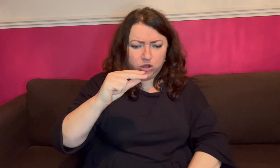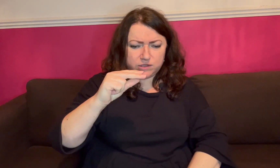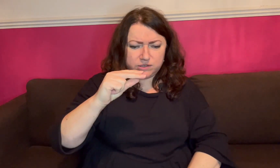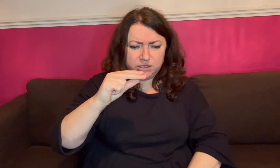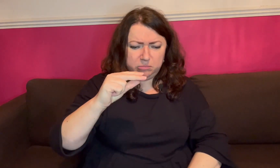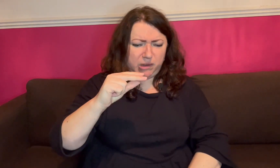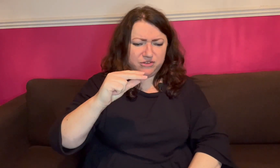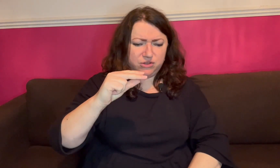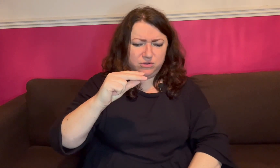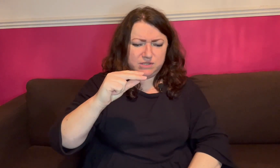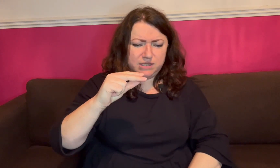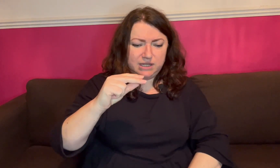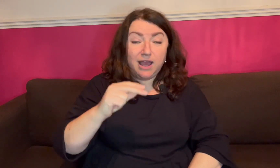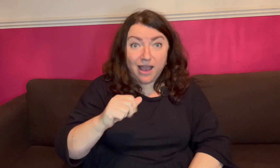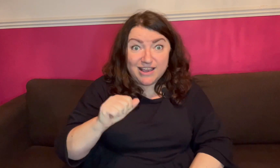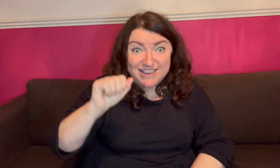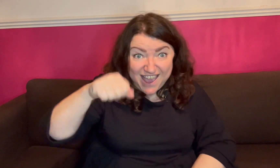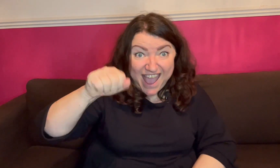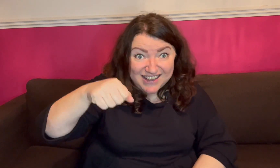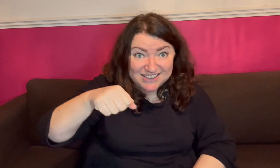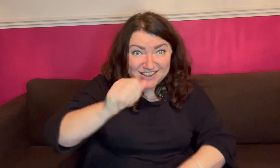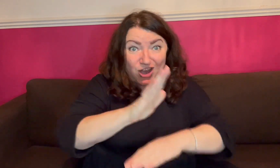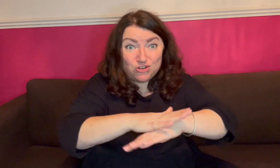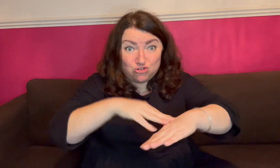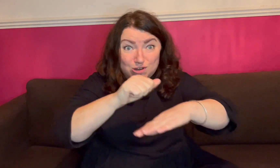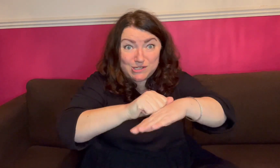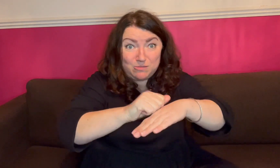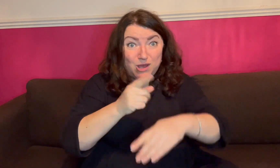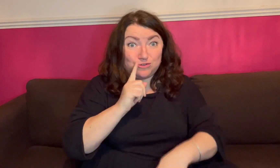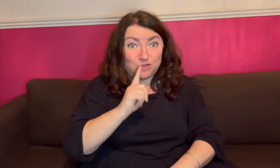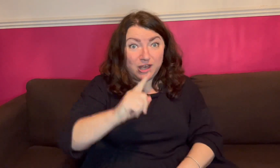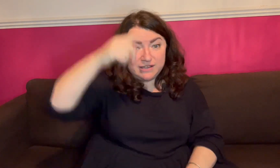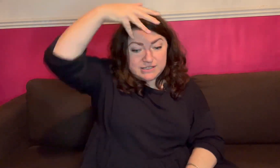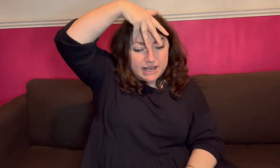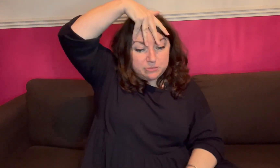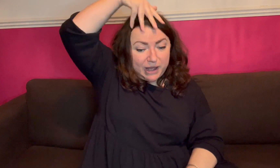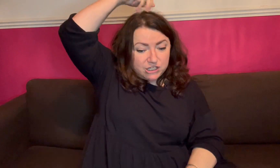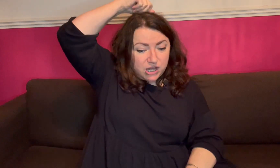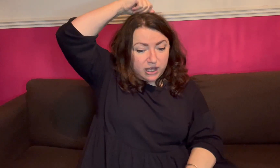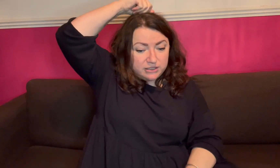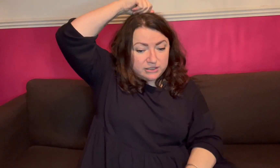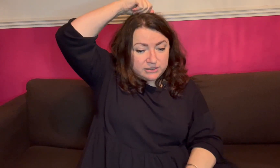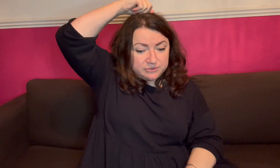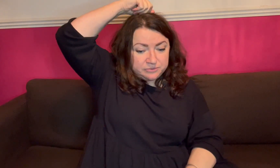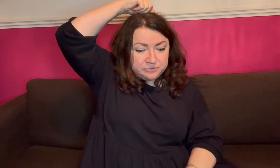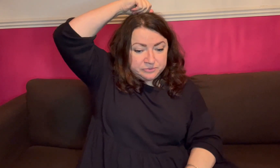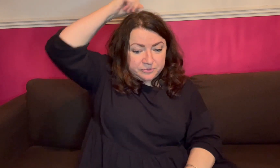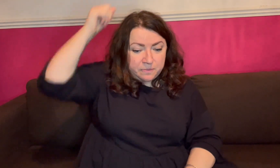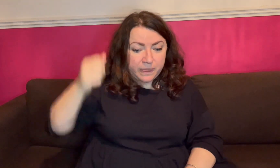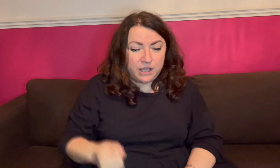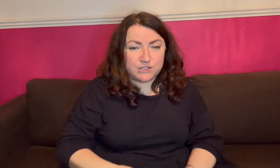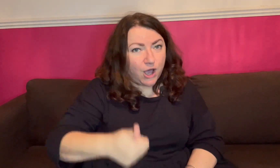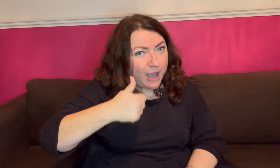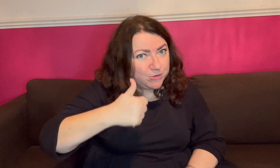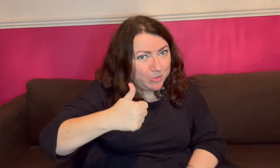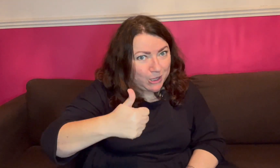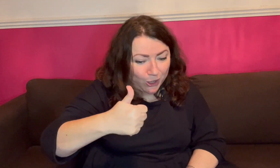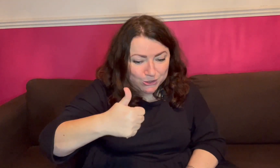fox, puzzled. "Yes, Christmas," said Badger. "Time to be nice to